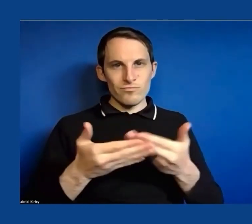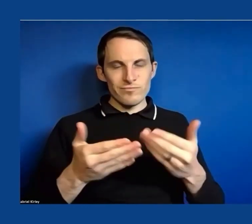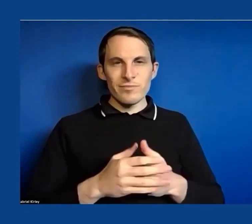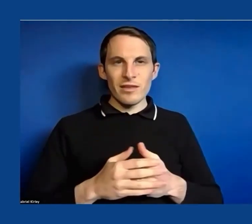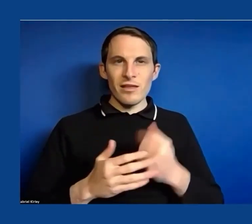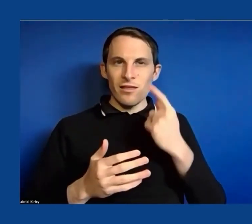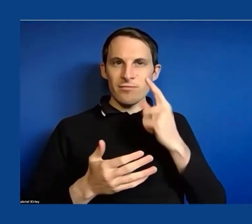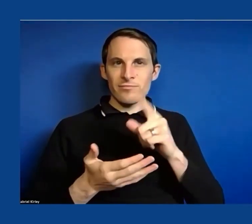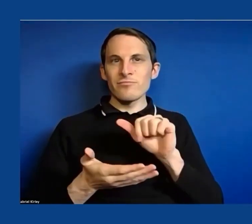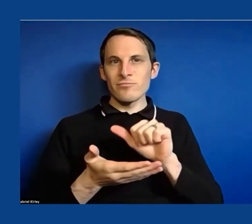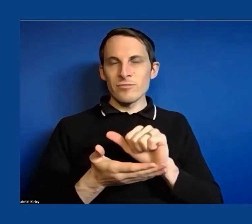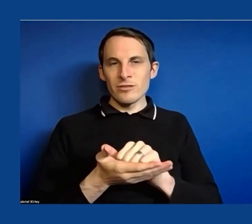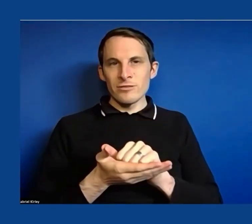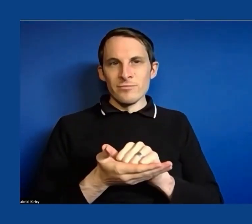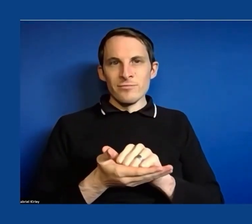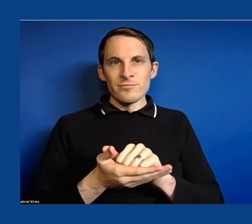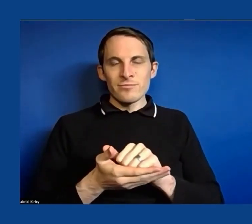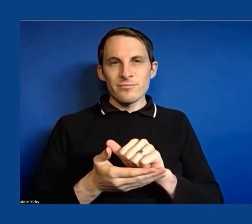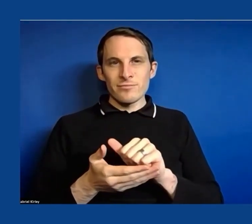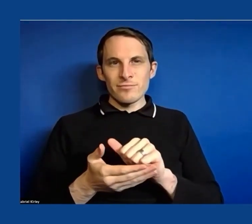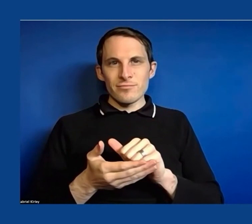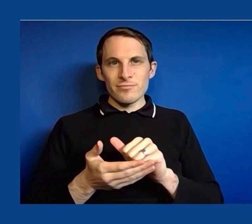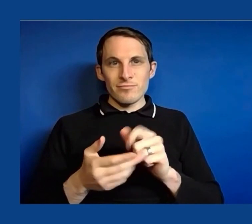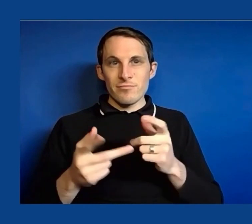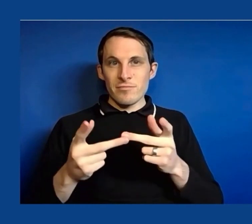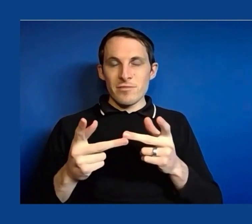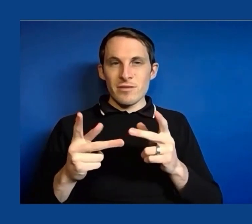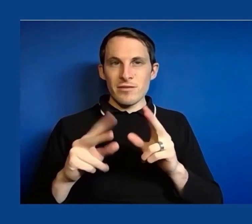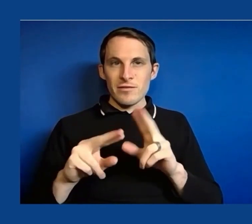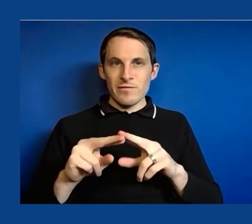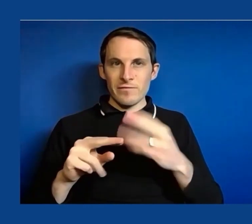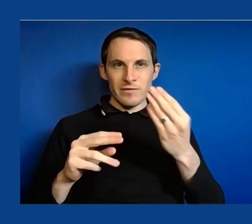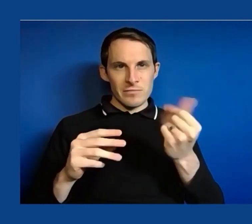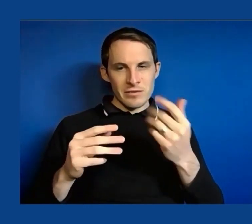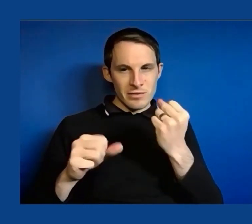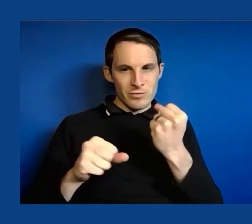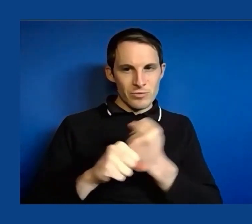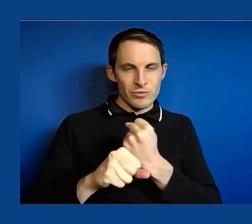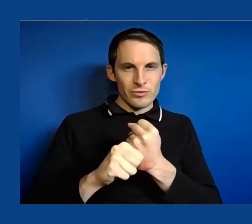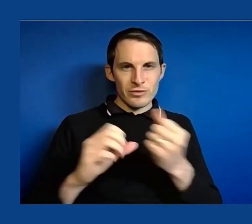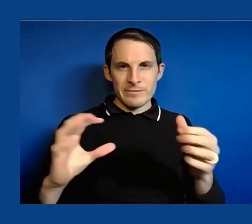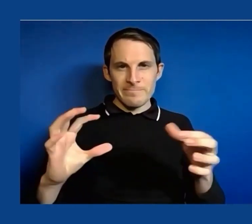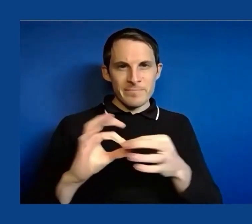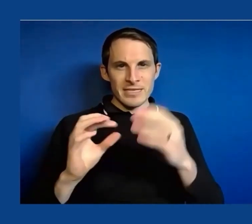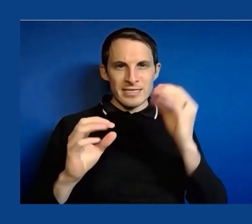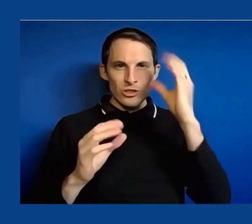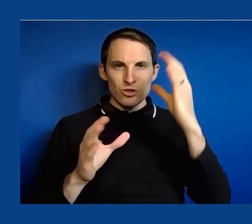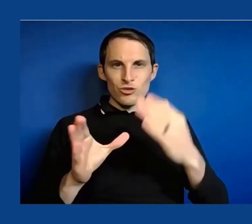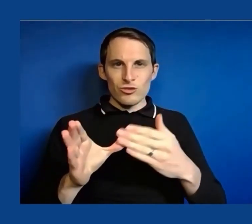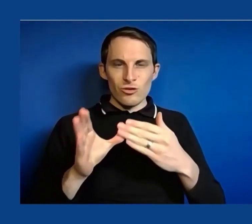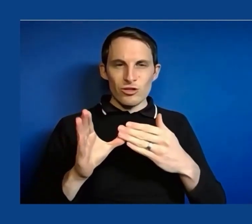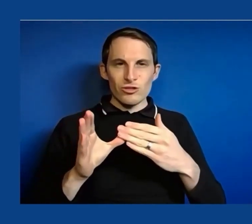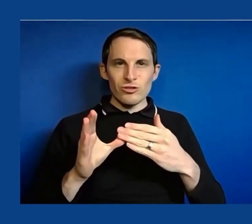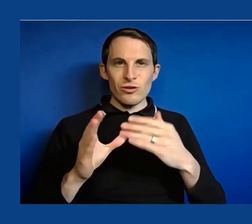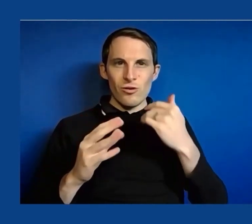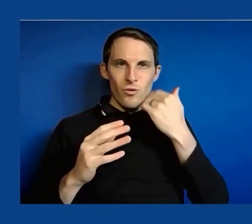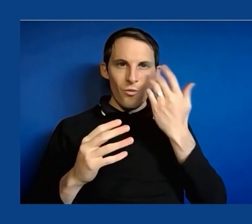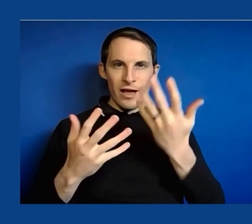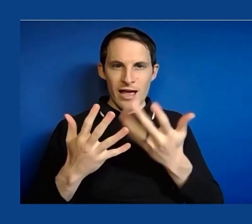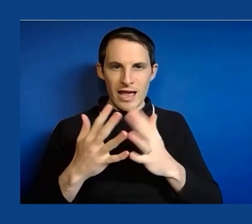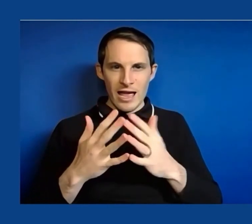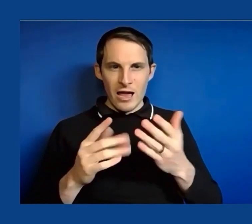could maybe call as a universality in Indigenous knowledge, is that it's negotiated in place in a